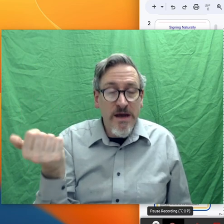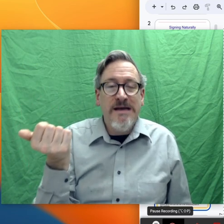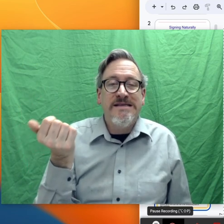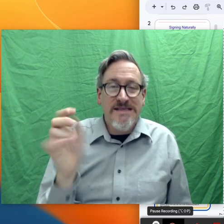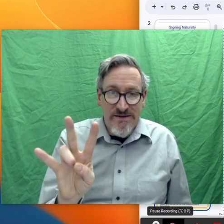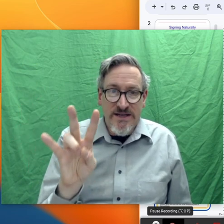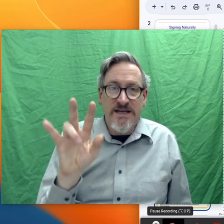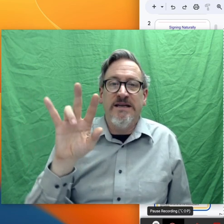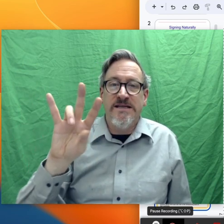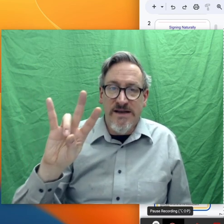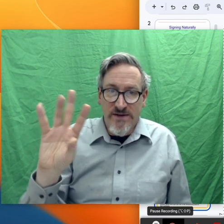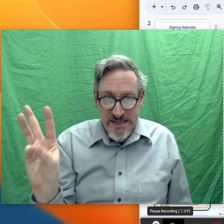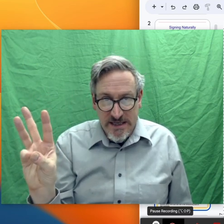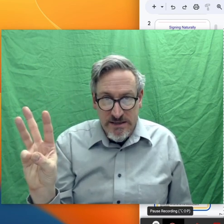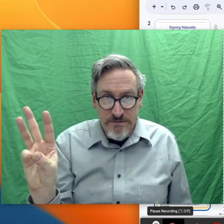4th,